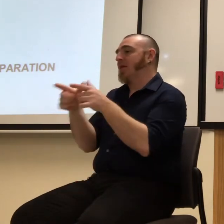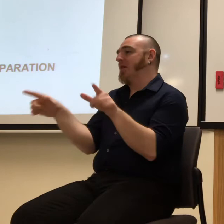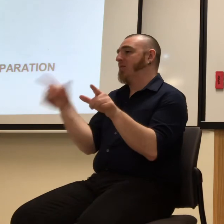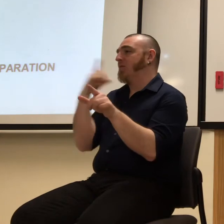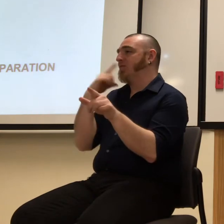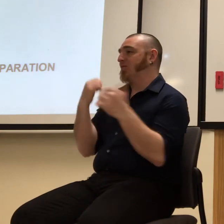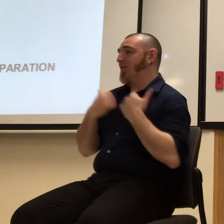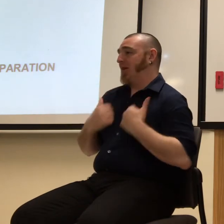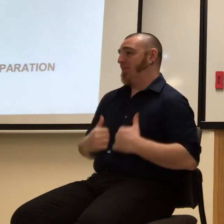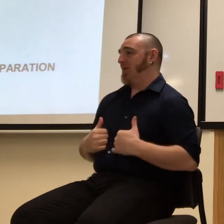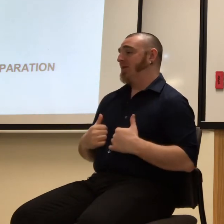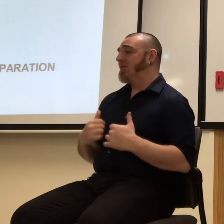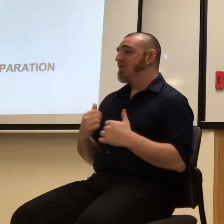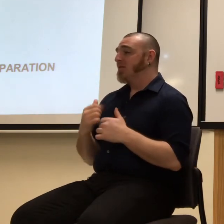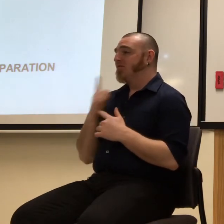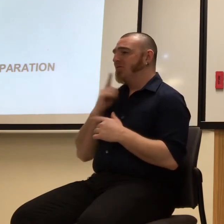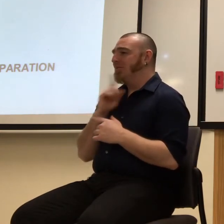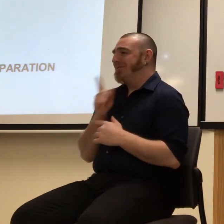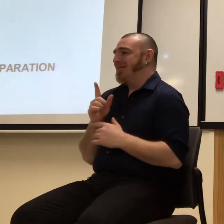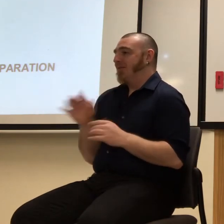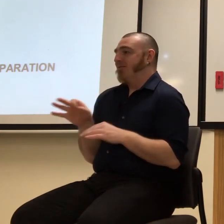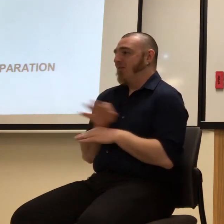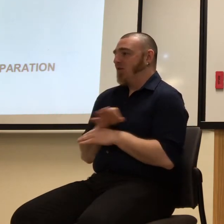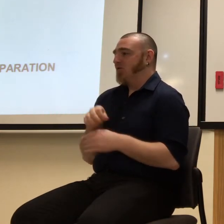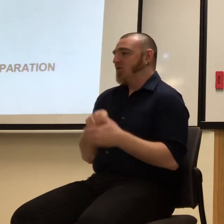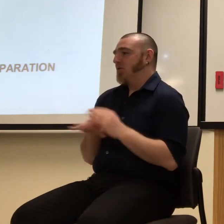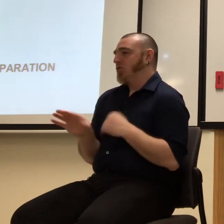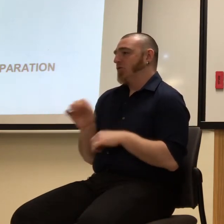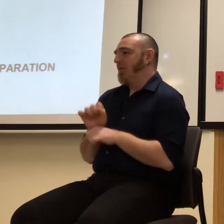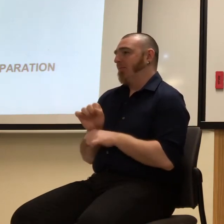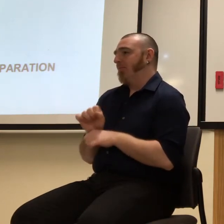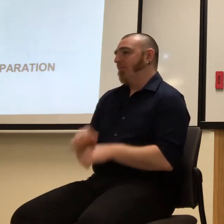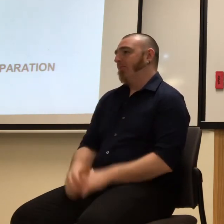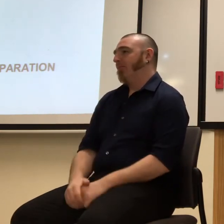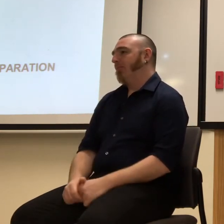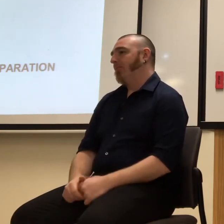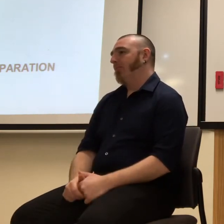anatomy to function in your job, okay?